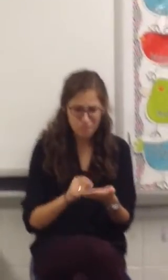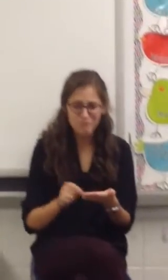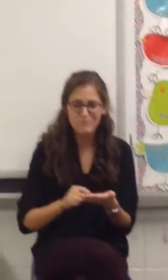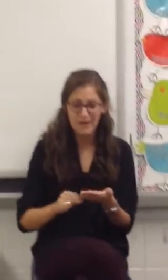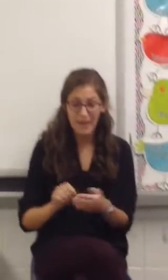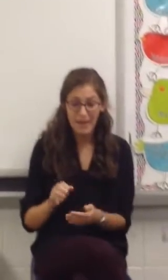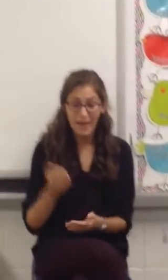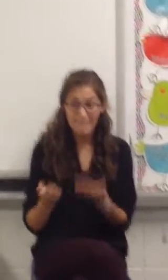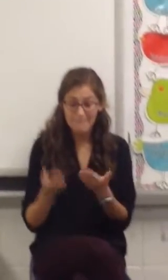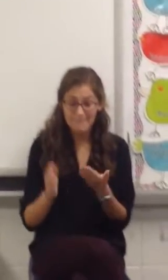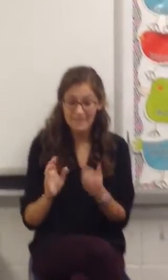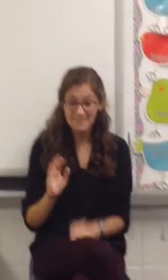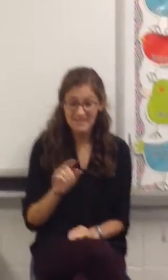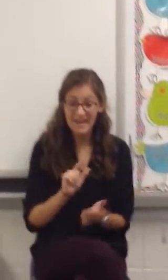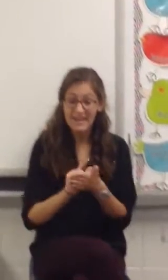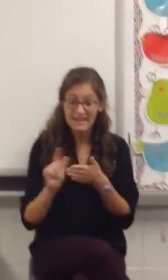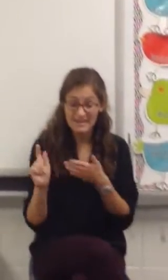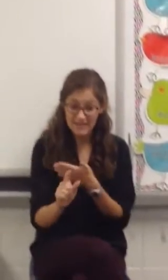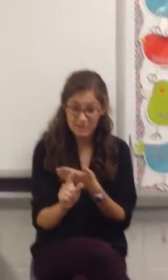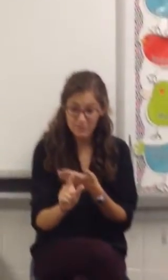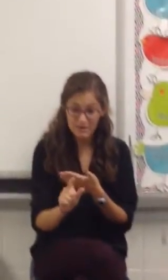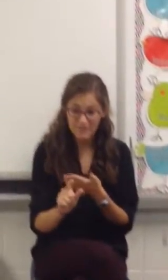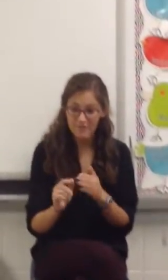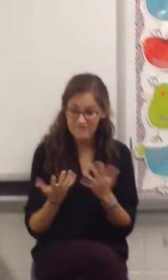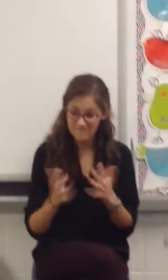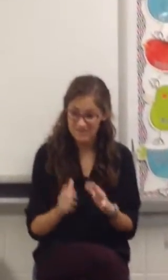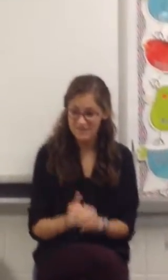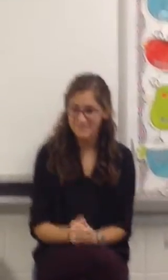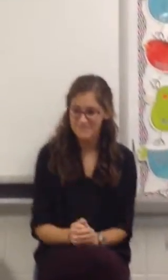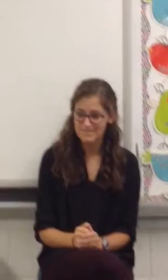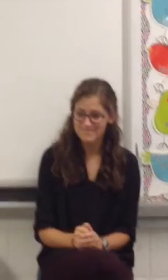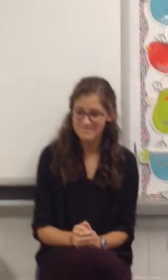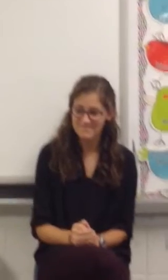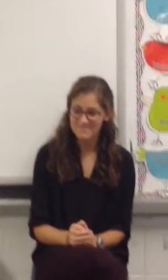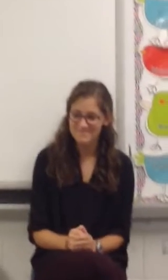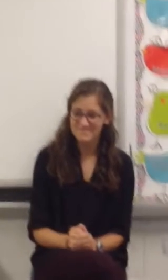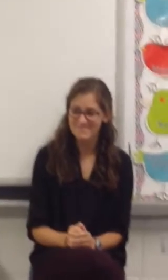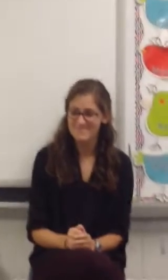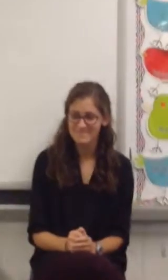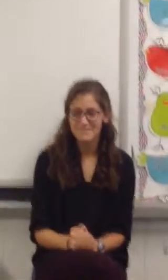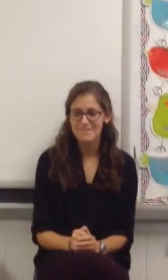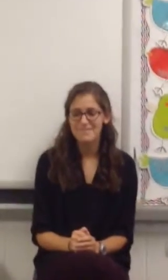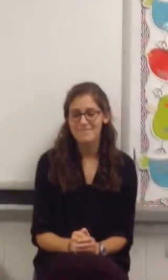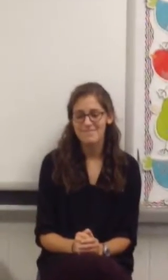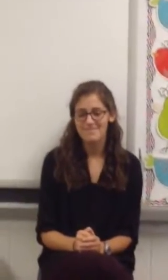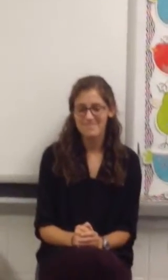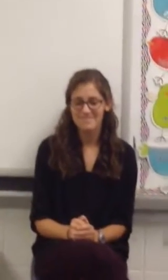okay, Brindley, you're gonna have to stop that. Pick it up and go throw it away. Thank